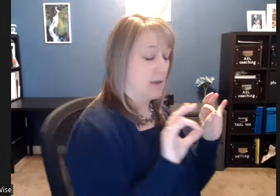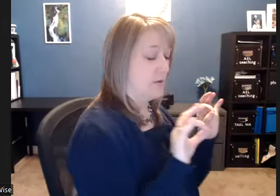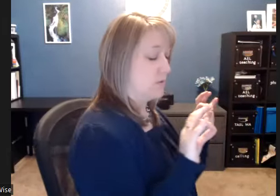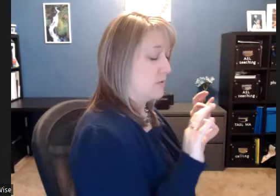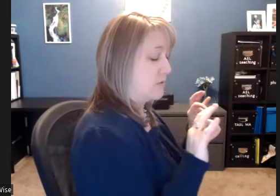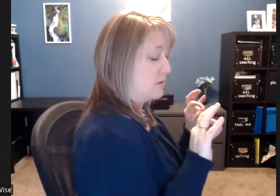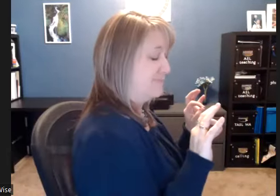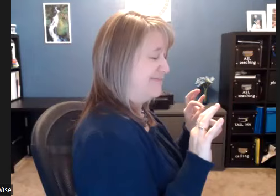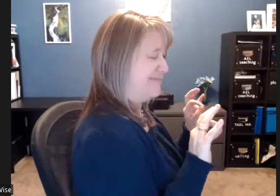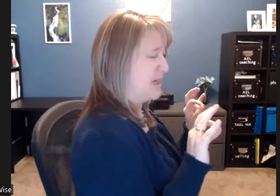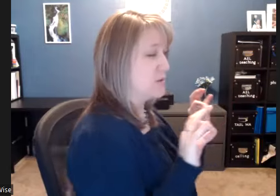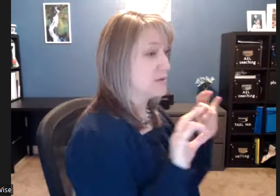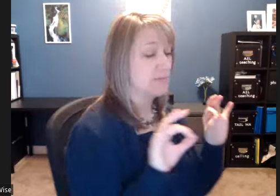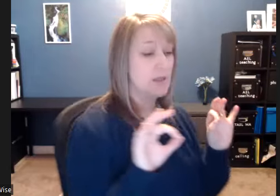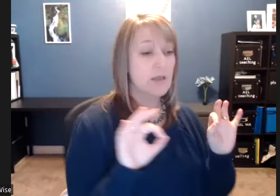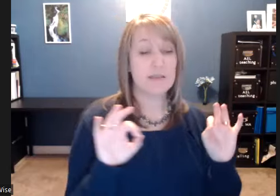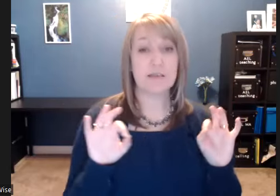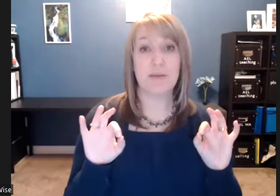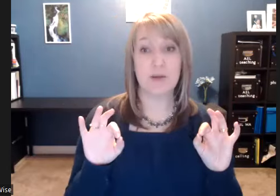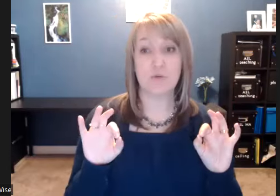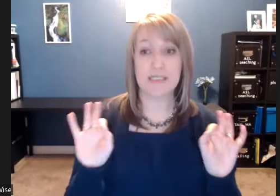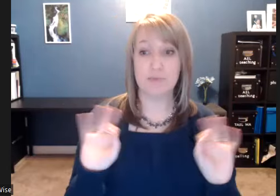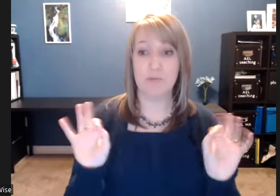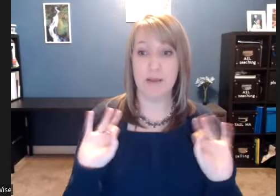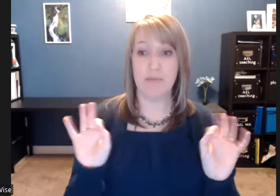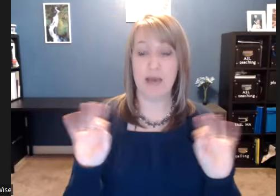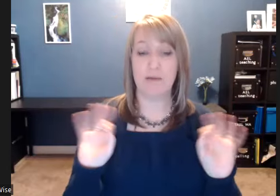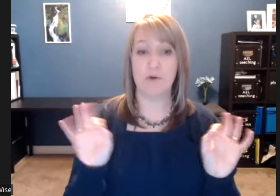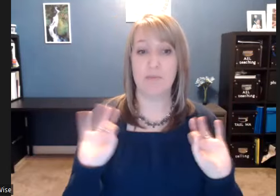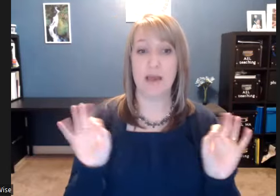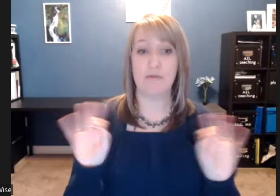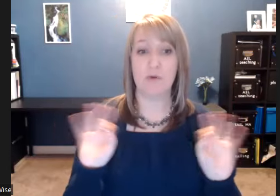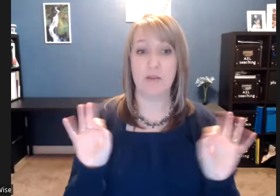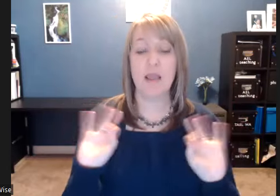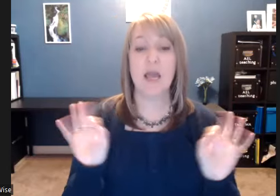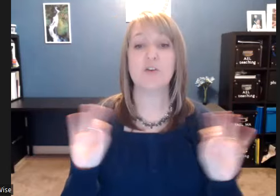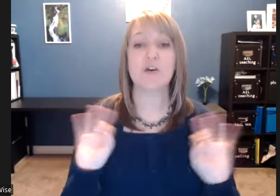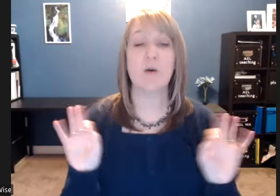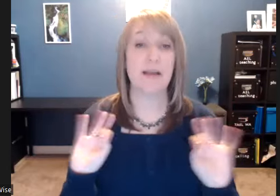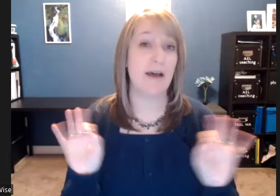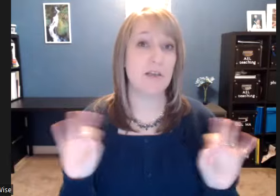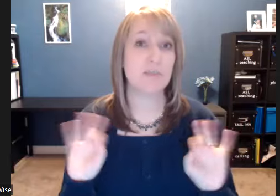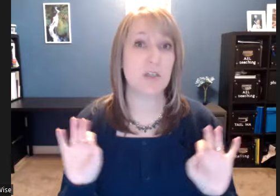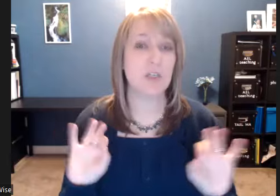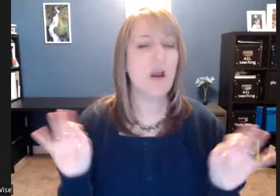and your elbows. This is going to be a wrist movement, back and forth, back and forth. And you're going to want to have the expression,